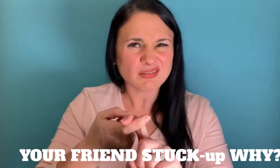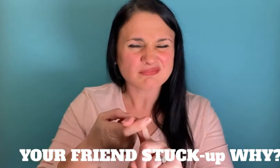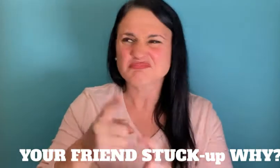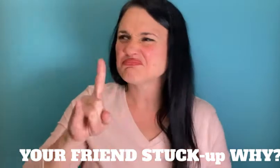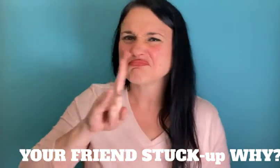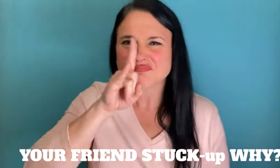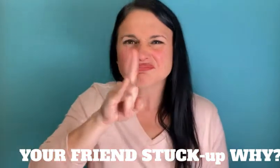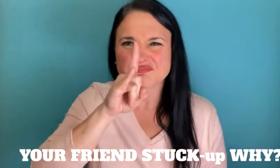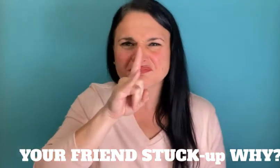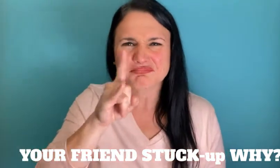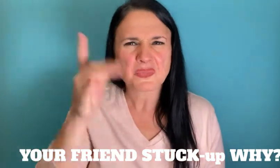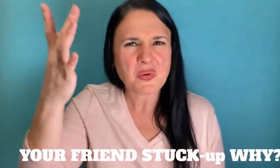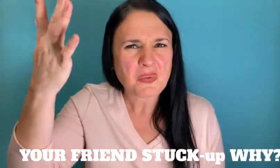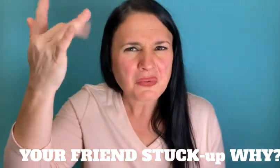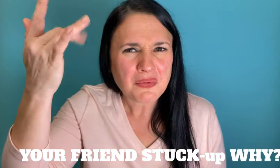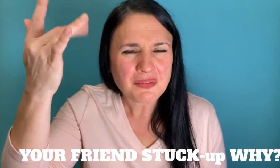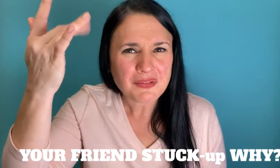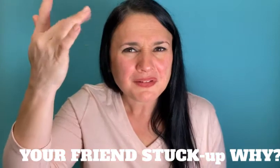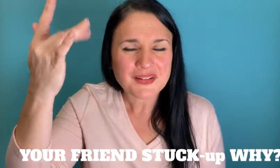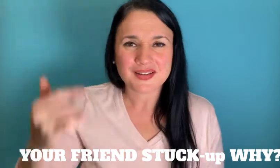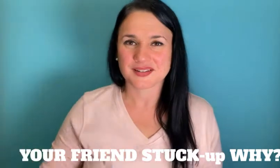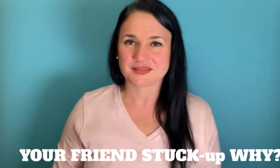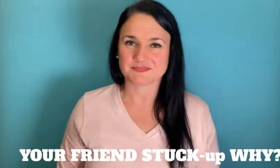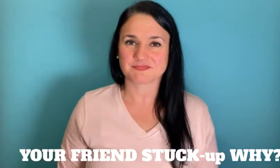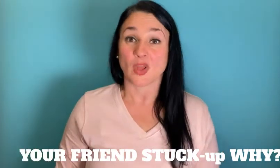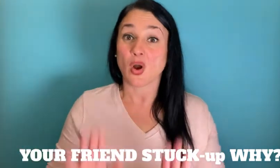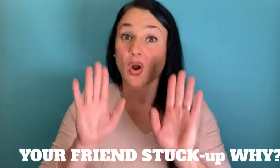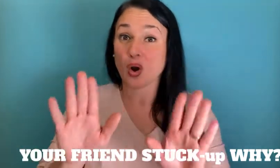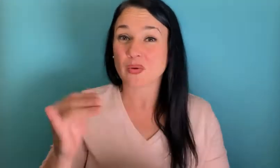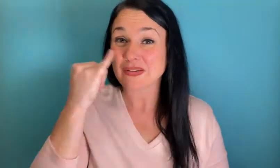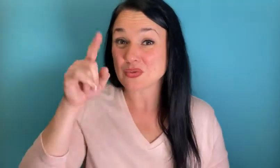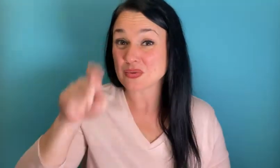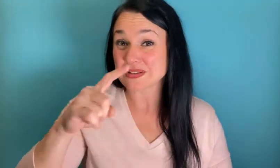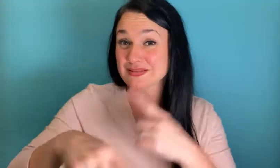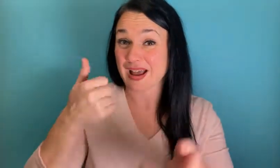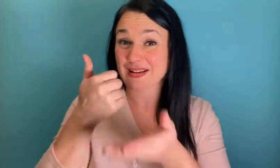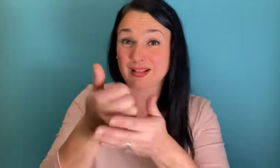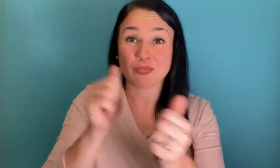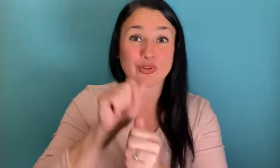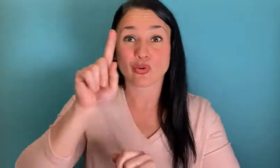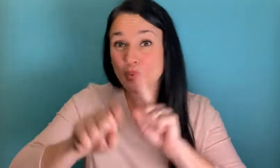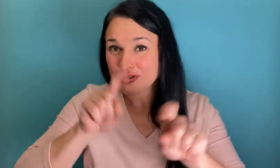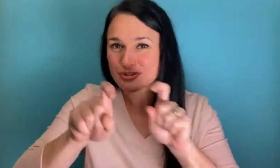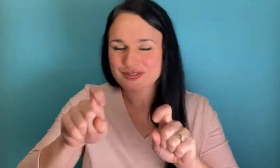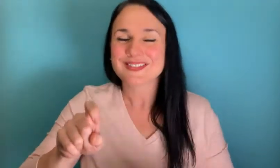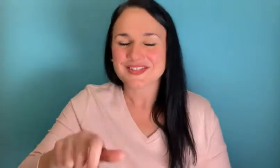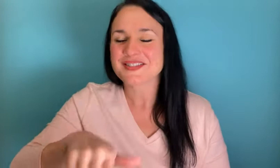Your friend is stuck up. How come or why? Oh, now, if you need sign help with